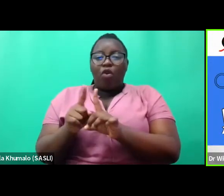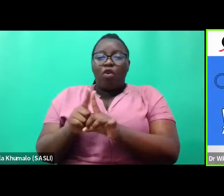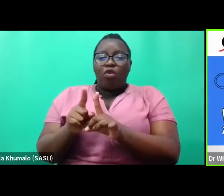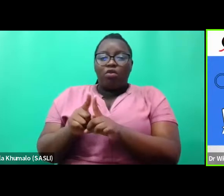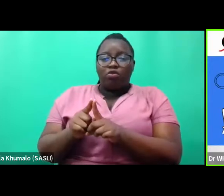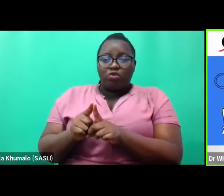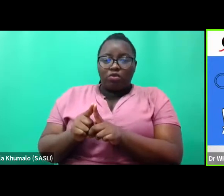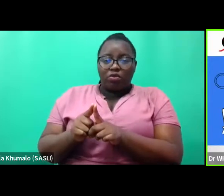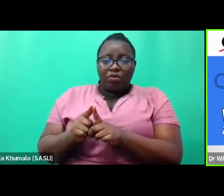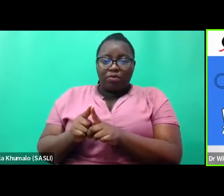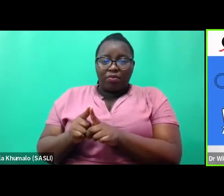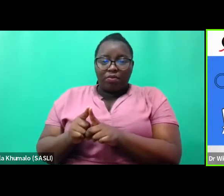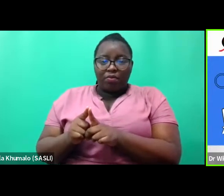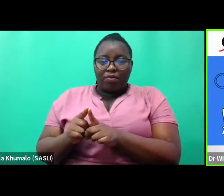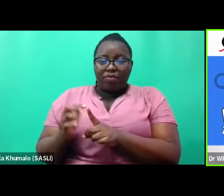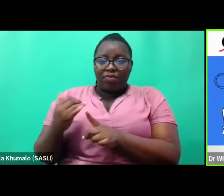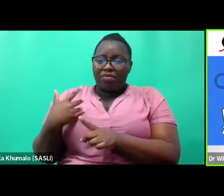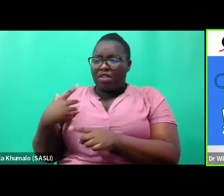space. They let me walk.